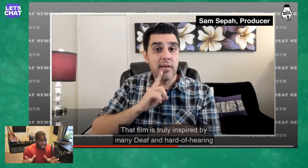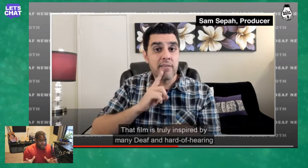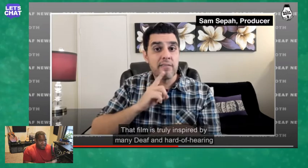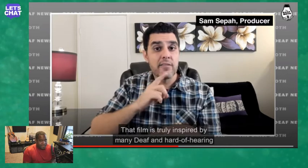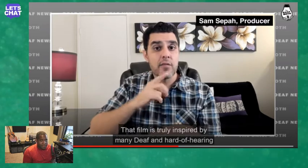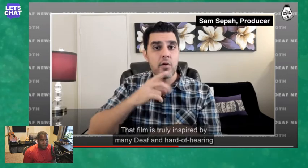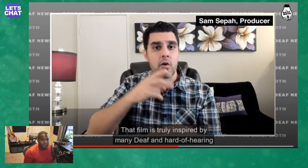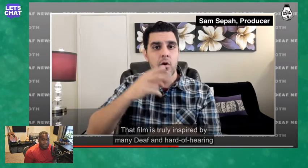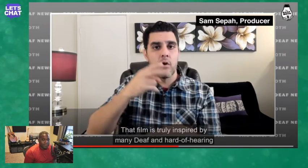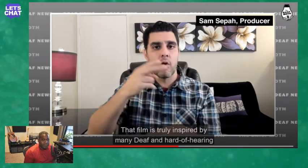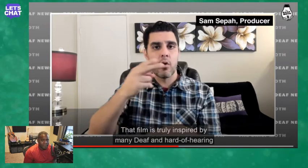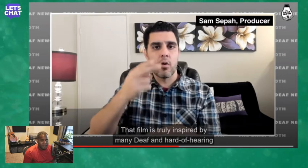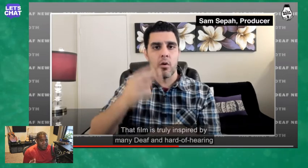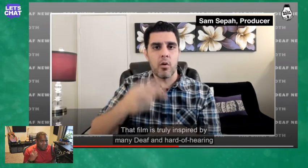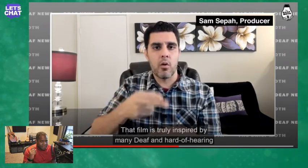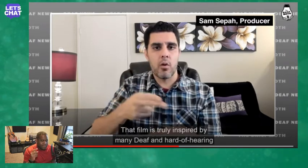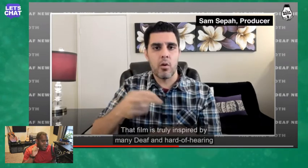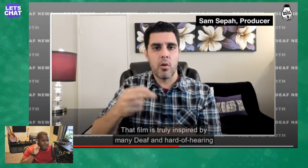many